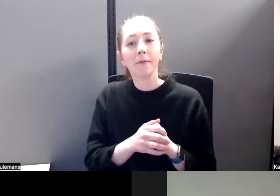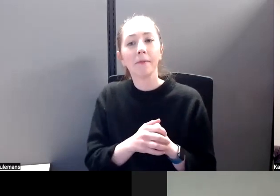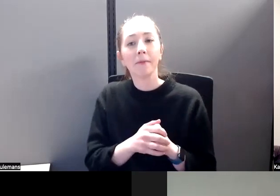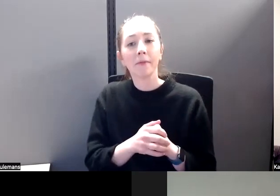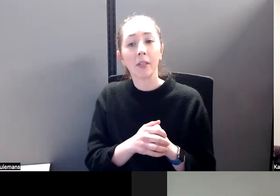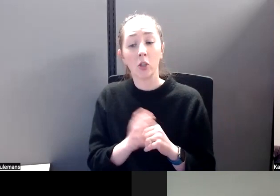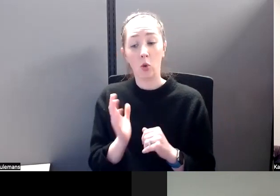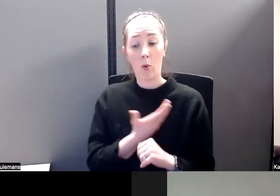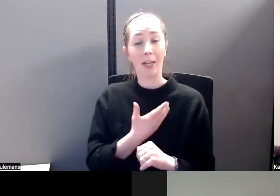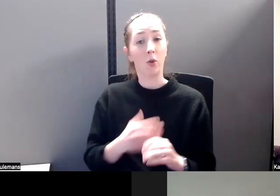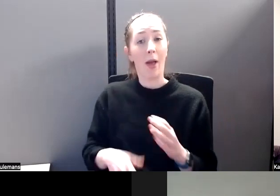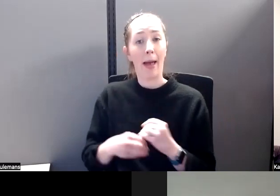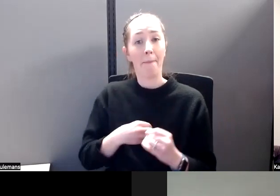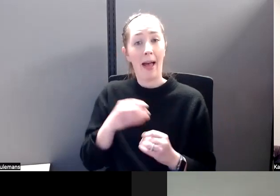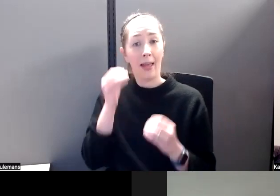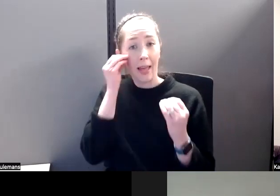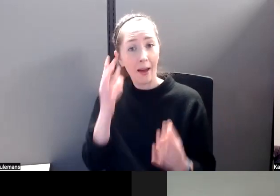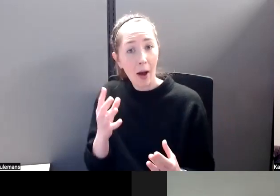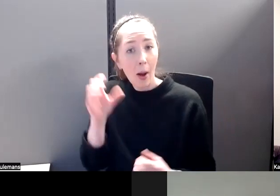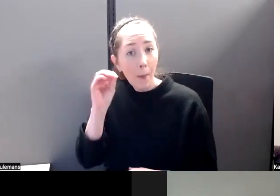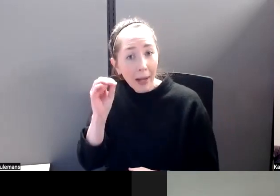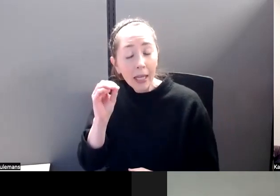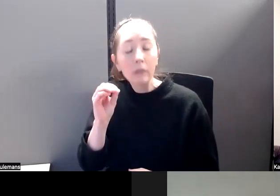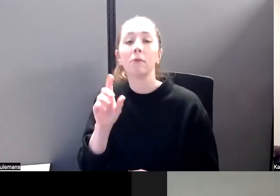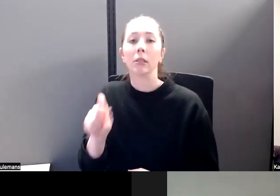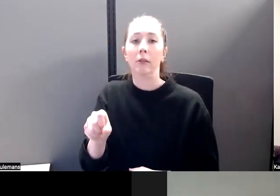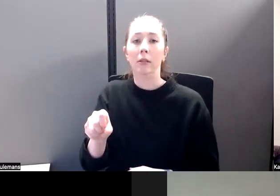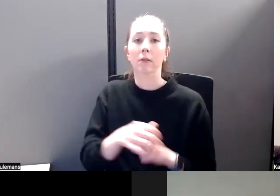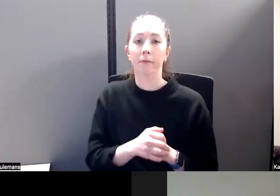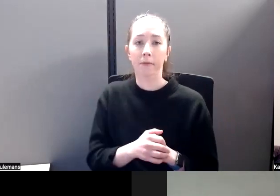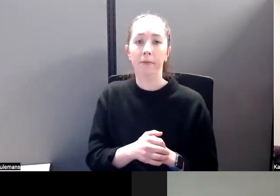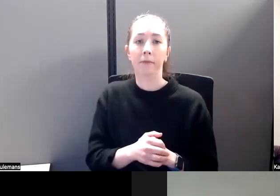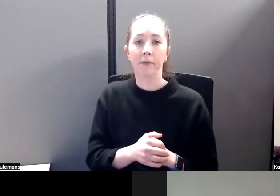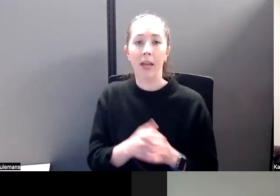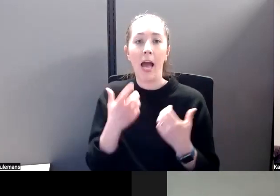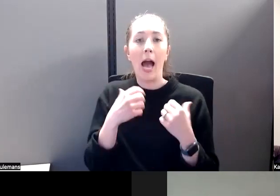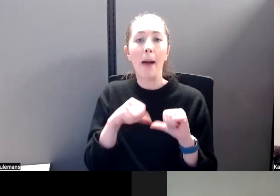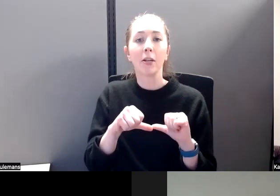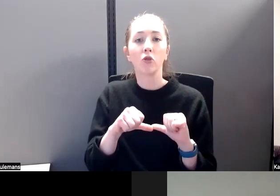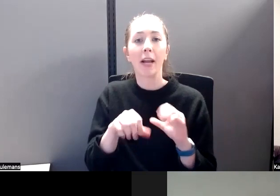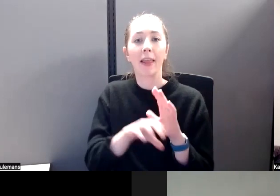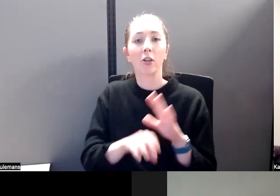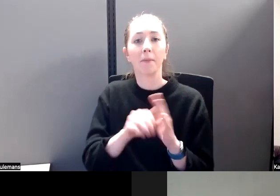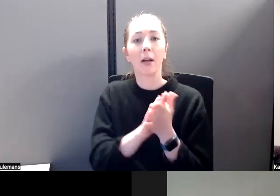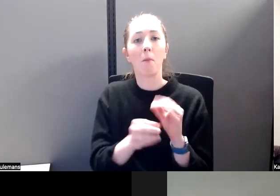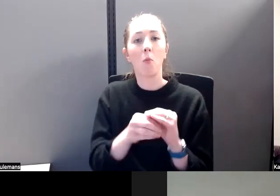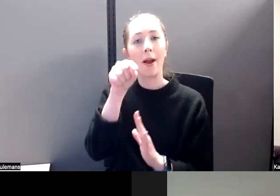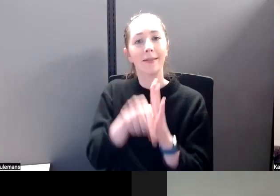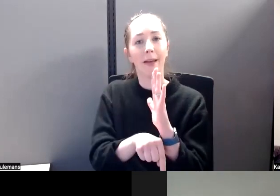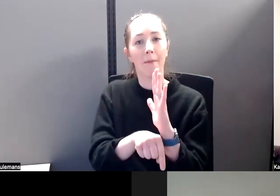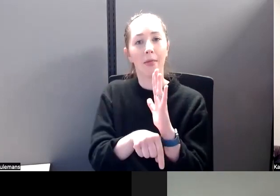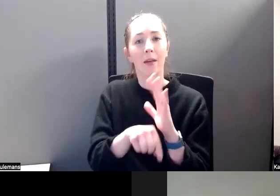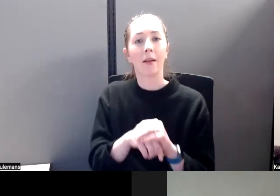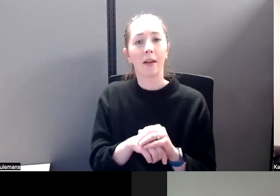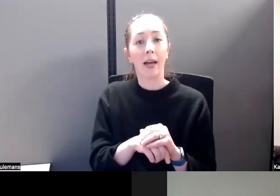do I want to put my input in? For sure. I'm always going to look at deepening the characters. And because I write, I